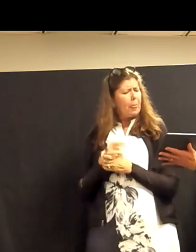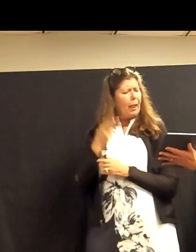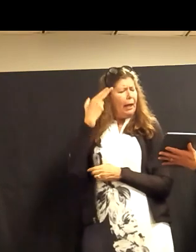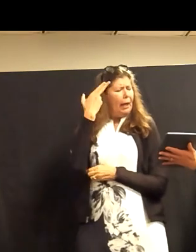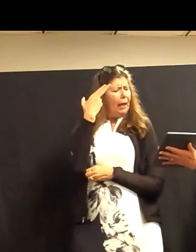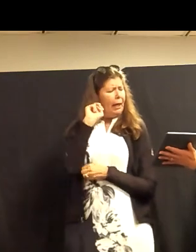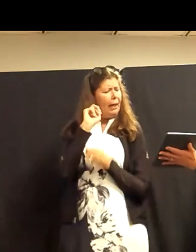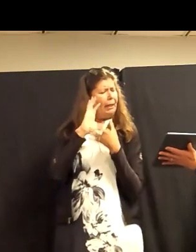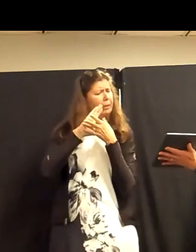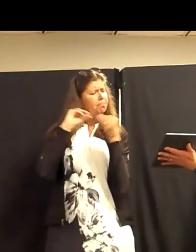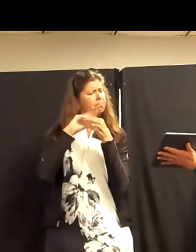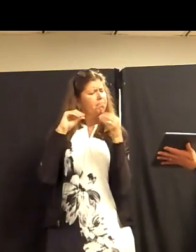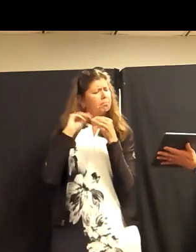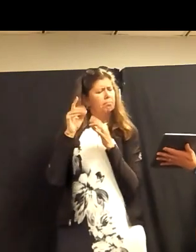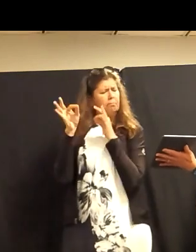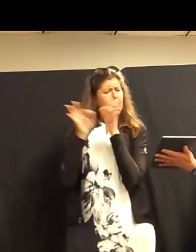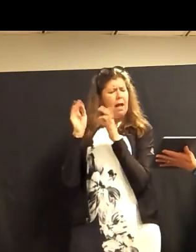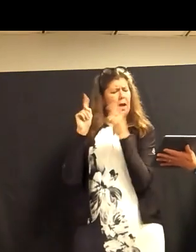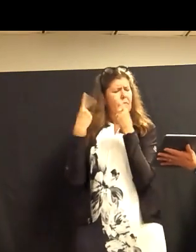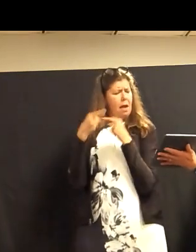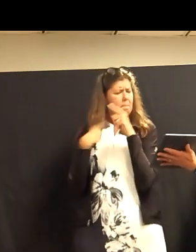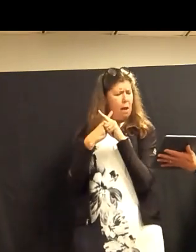at Gallaudet University.